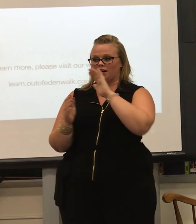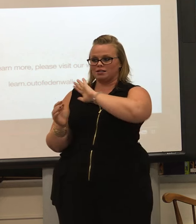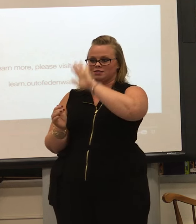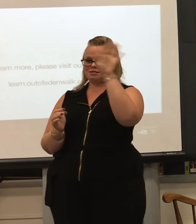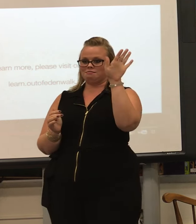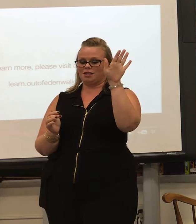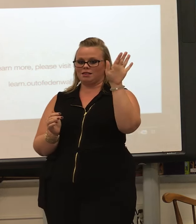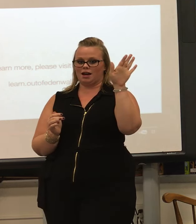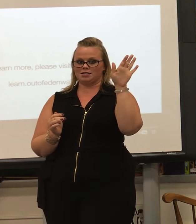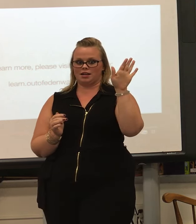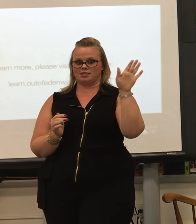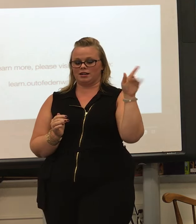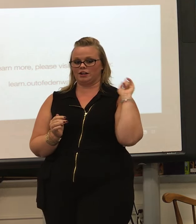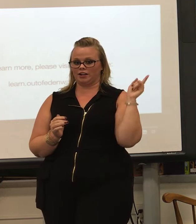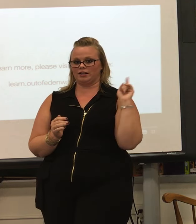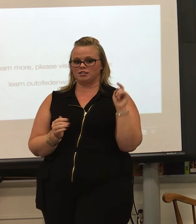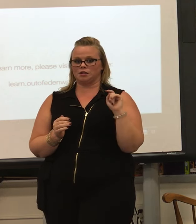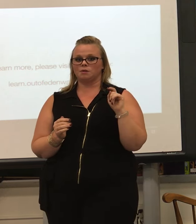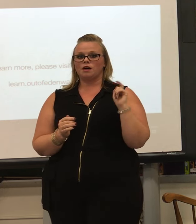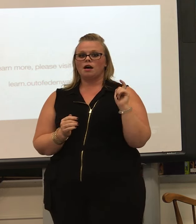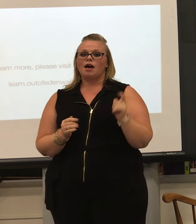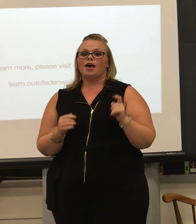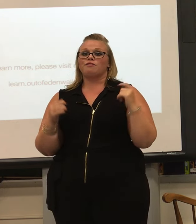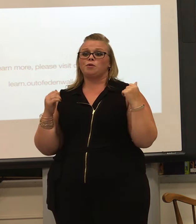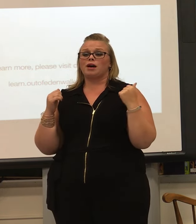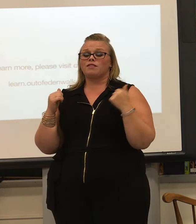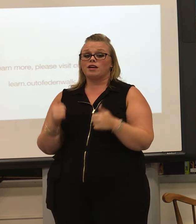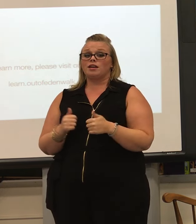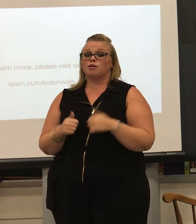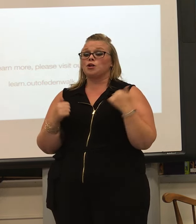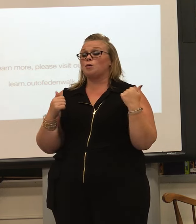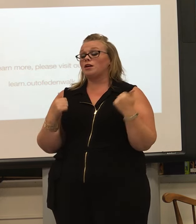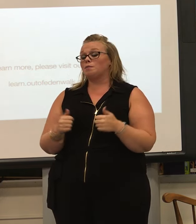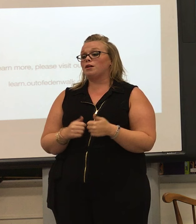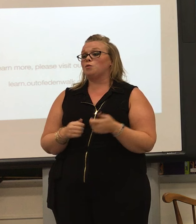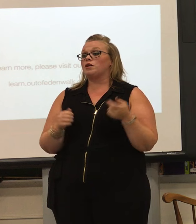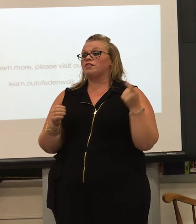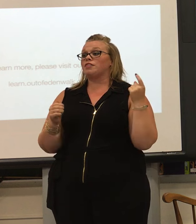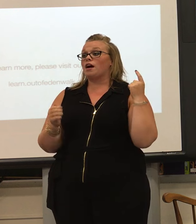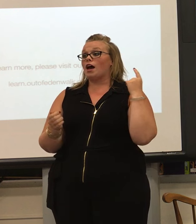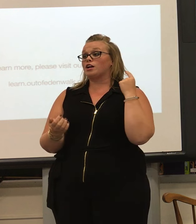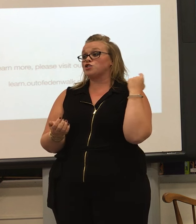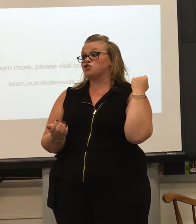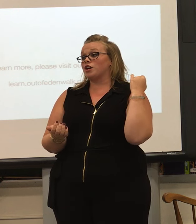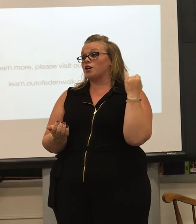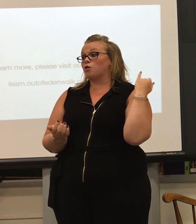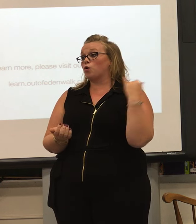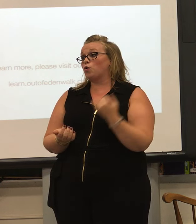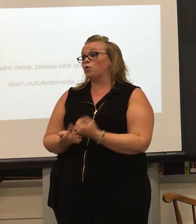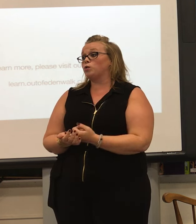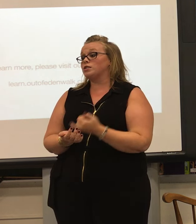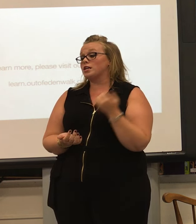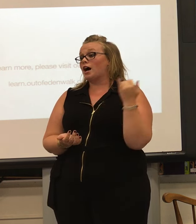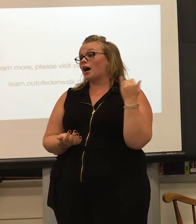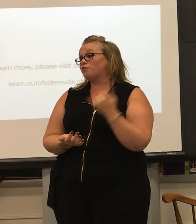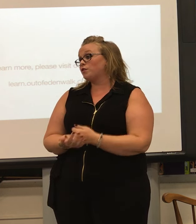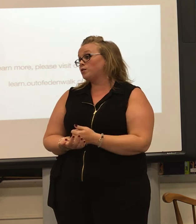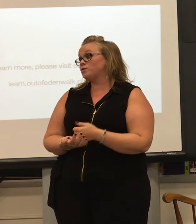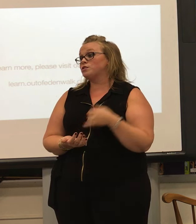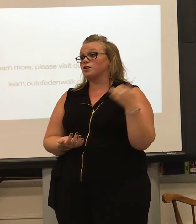some parents in the last class had a good idea too. If you have any or know anybody with extra or